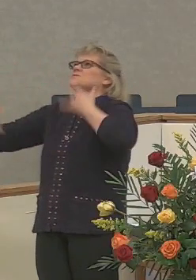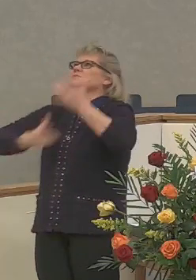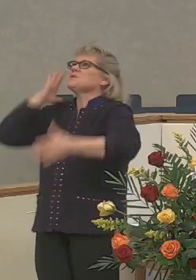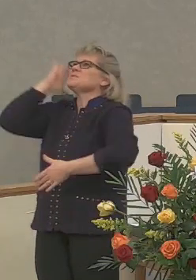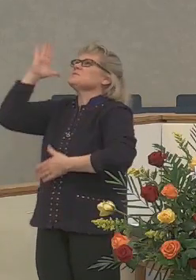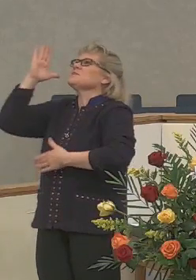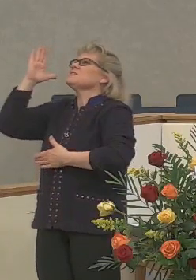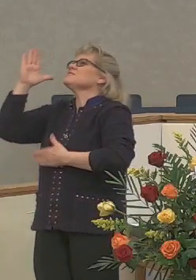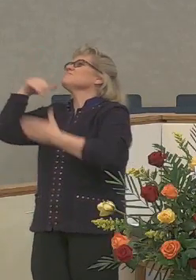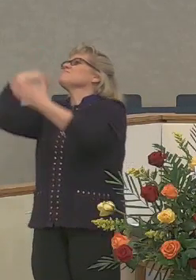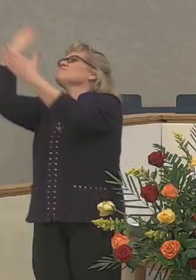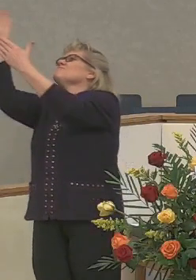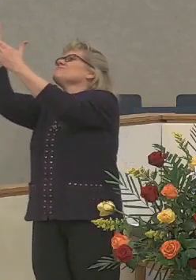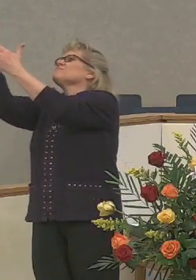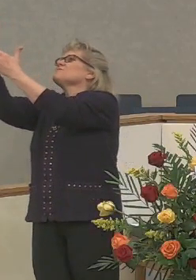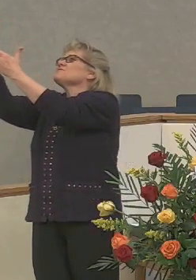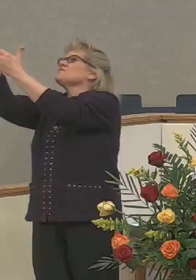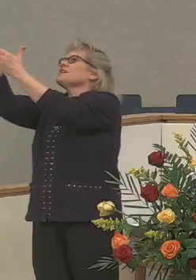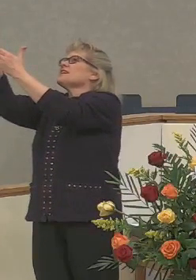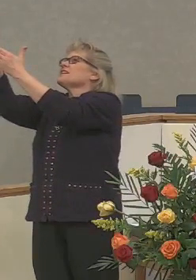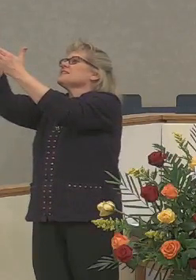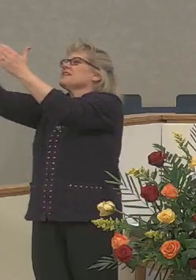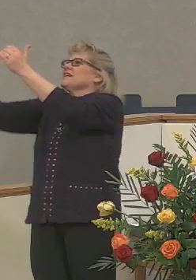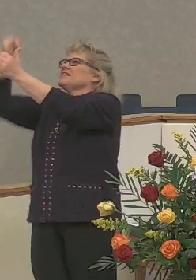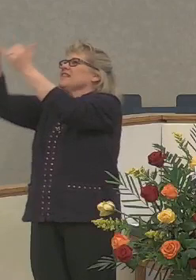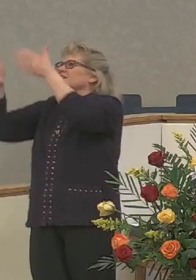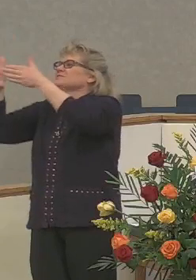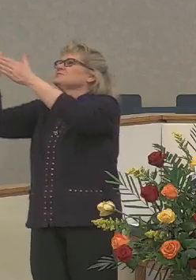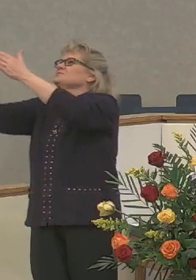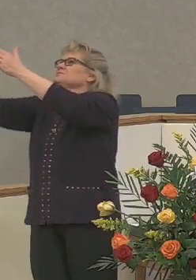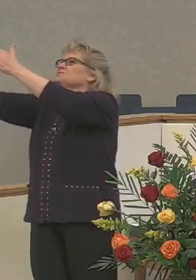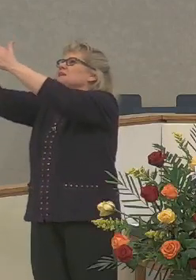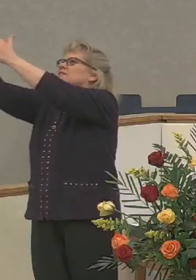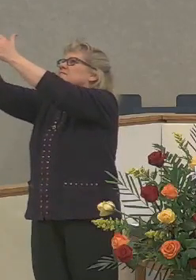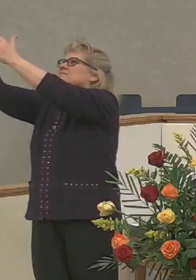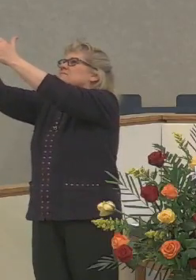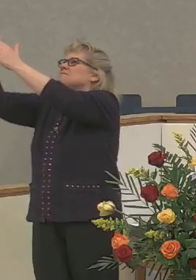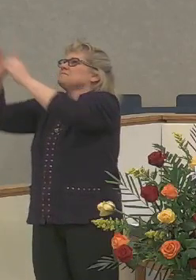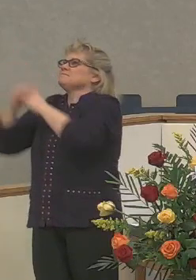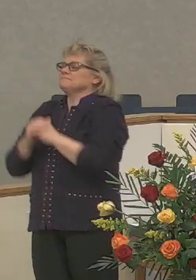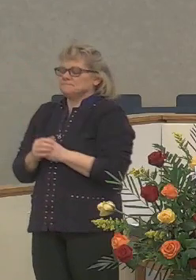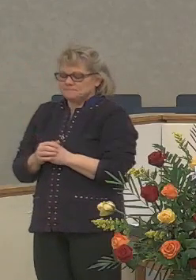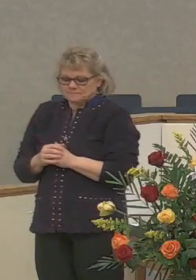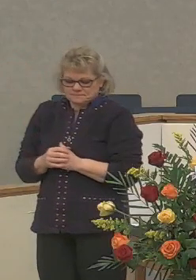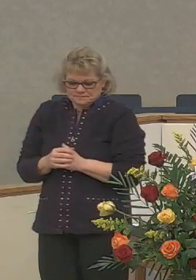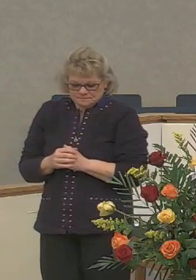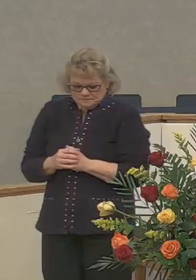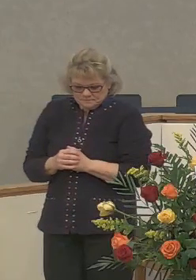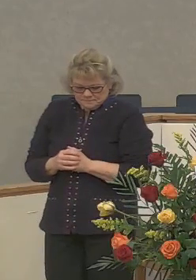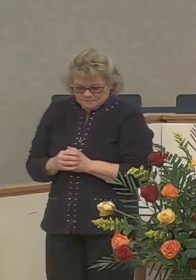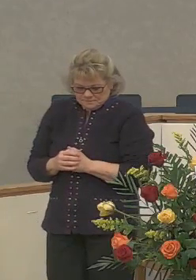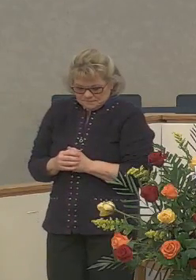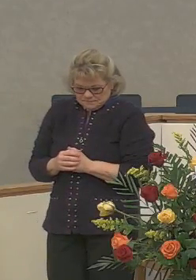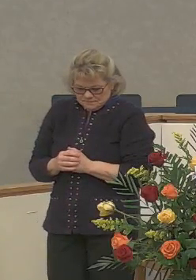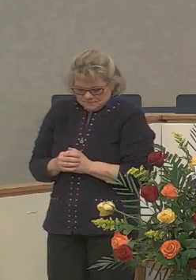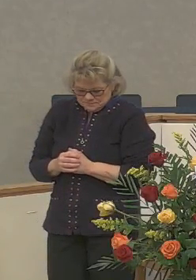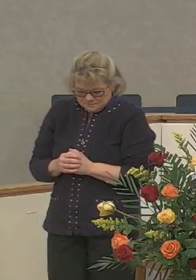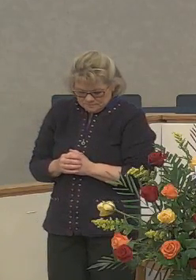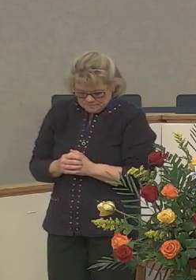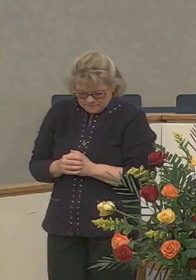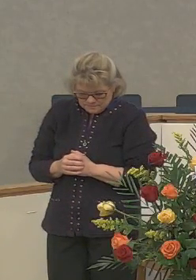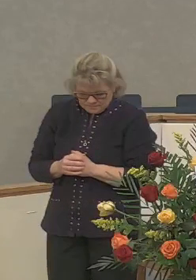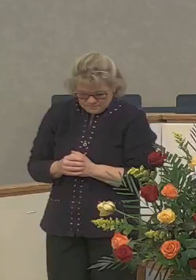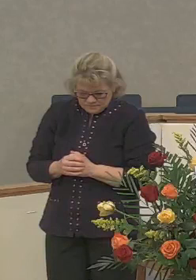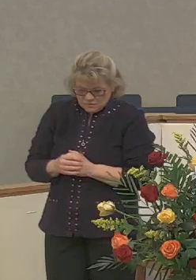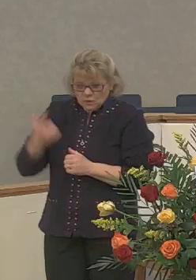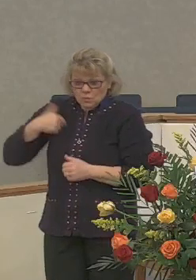me when I've gone the last mile of the way. The last two verses.